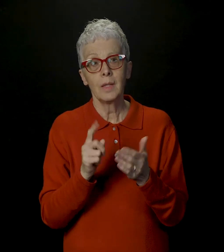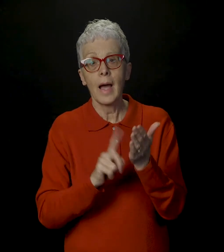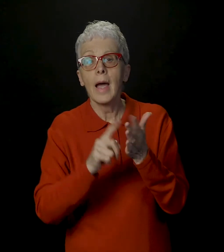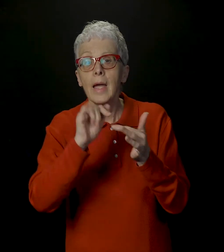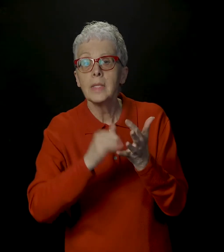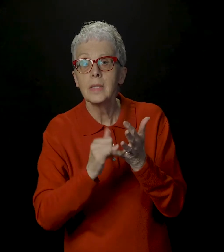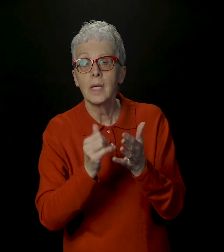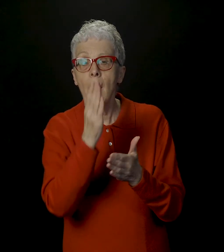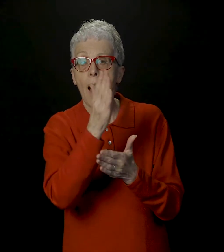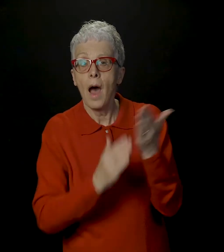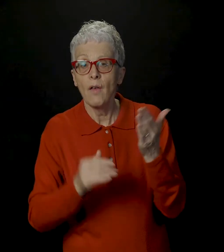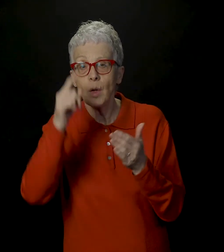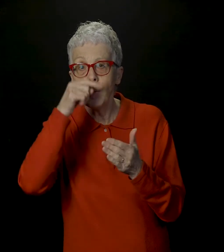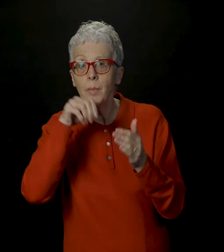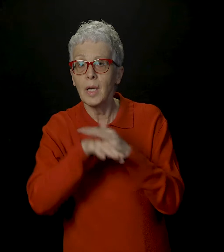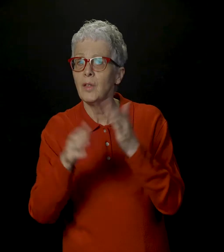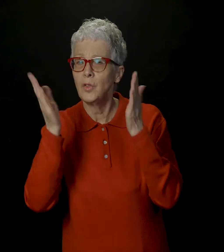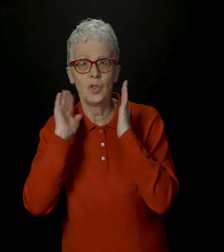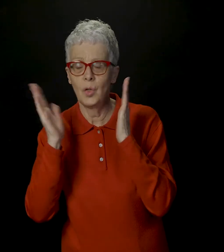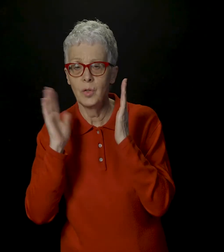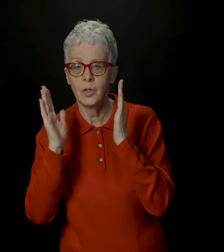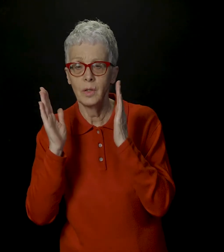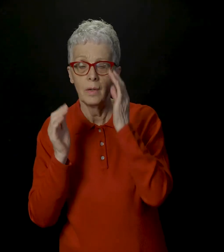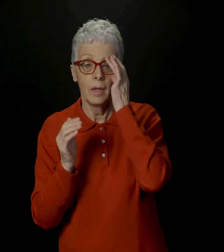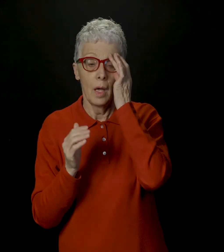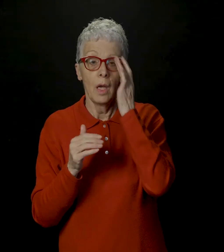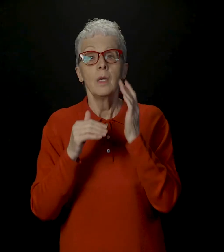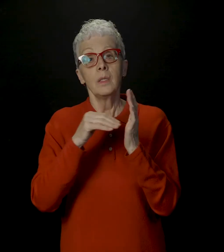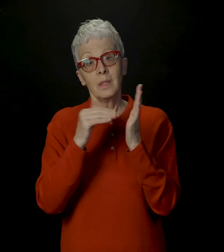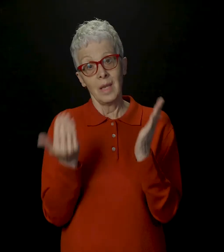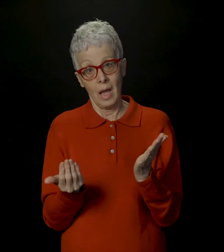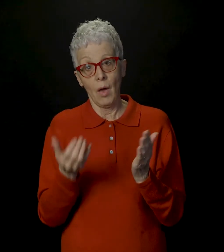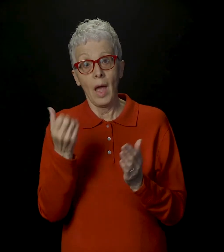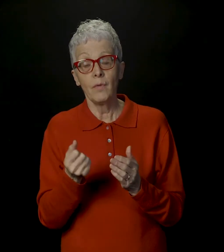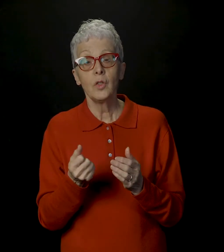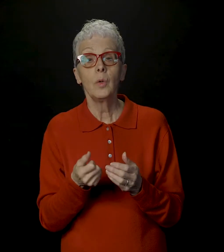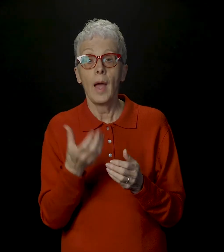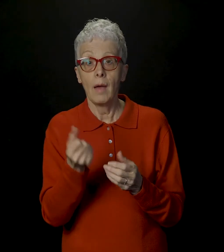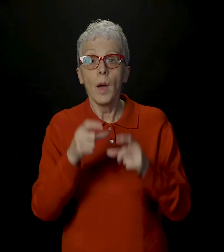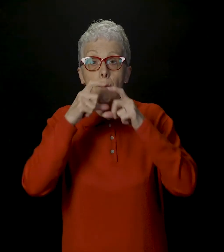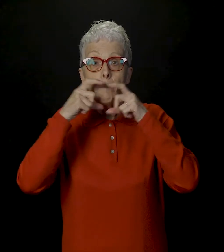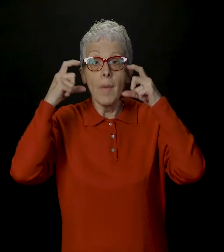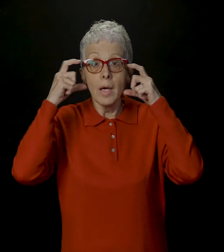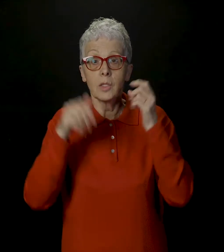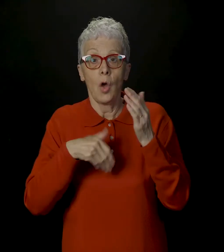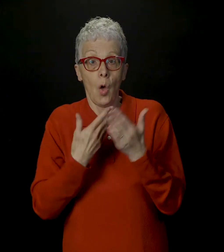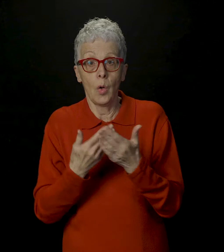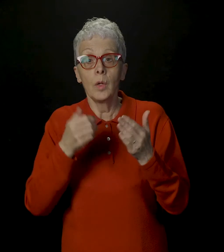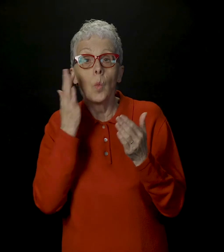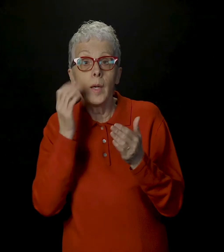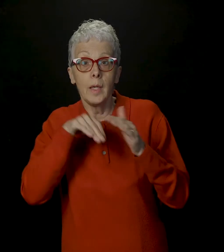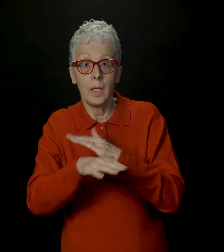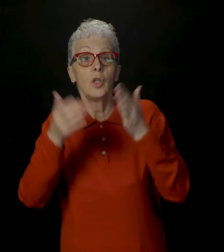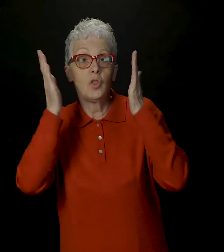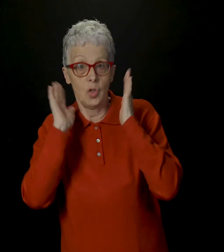Our services We're also still required to wear masks For the entire time that we are in the building